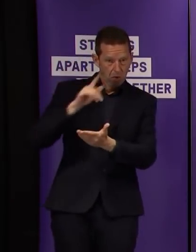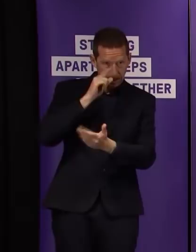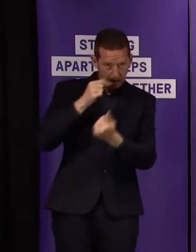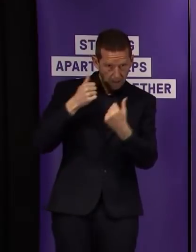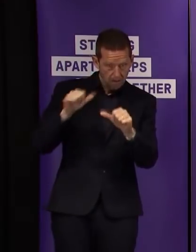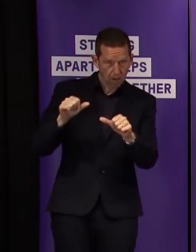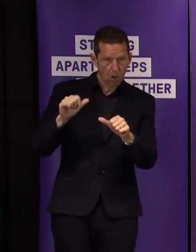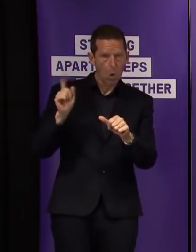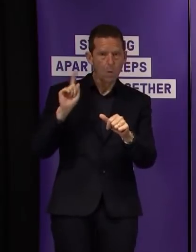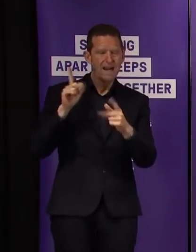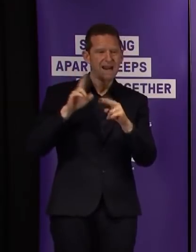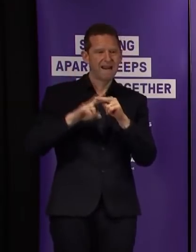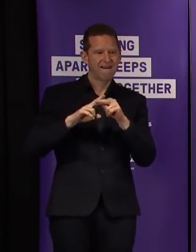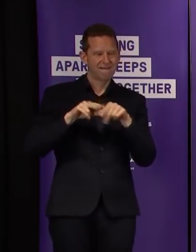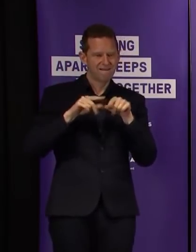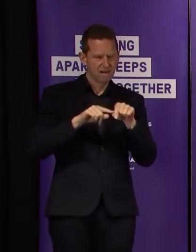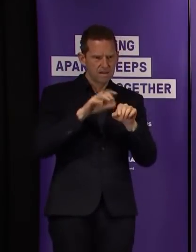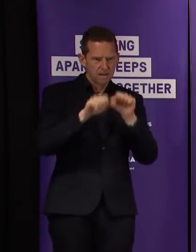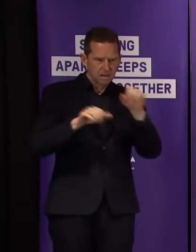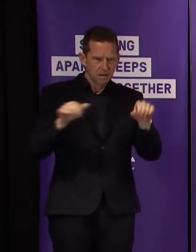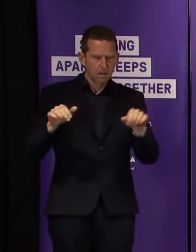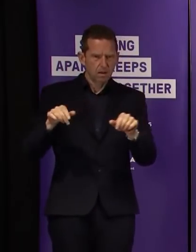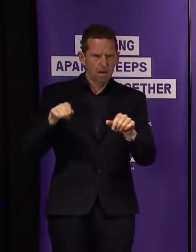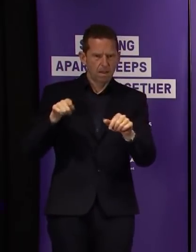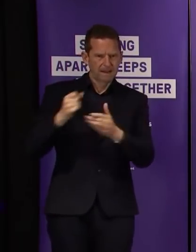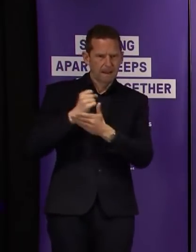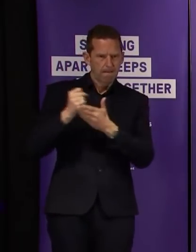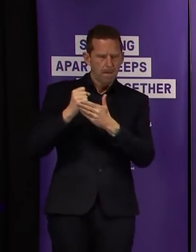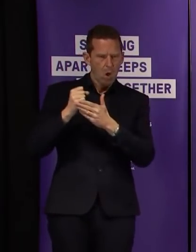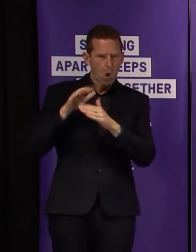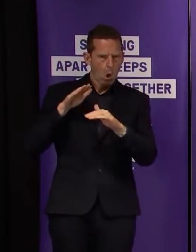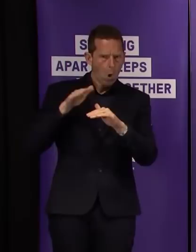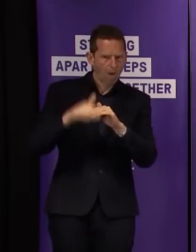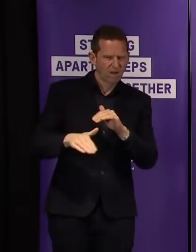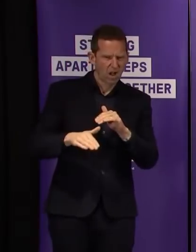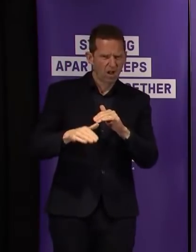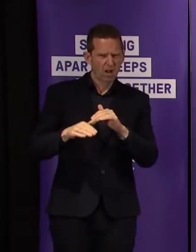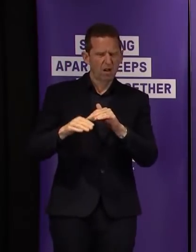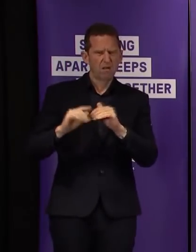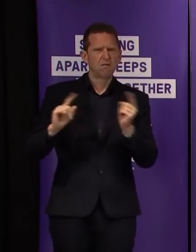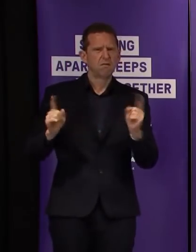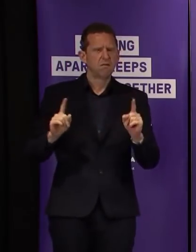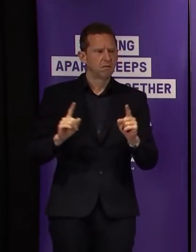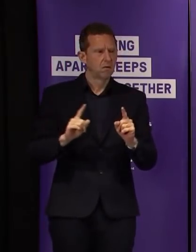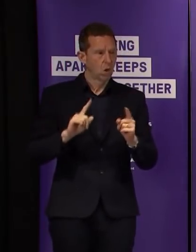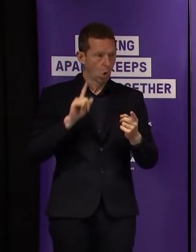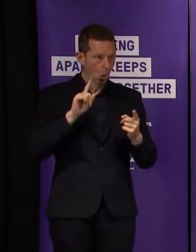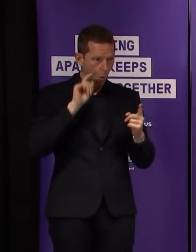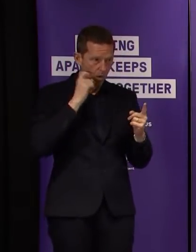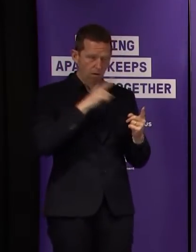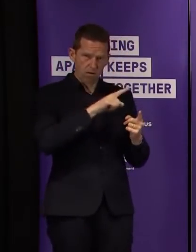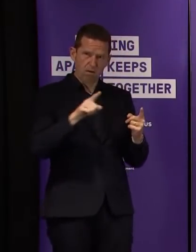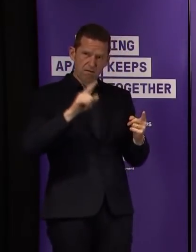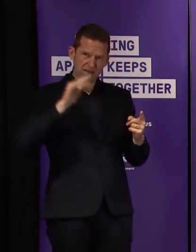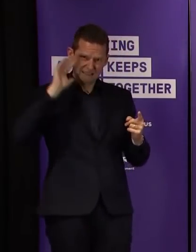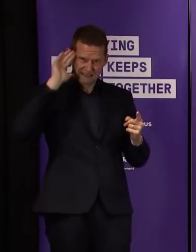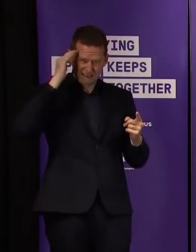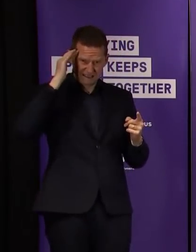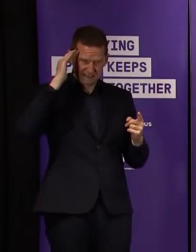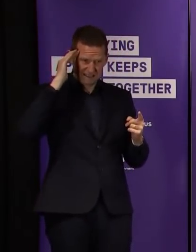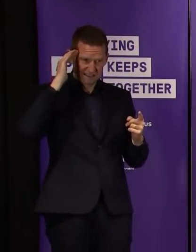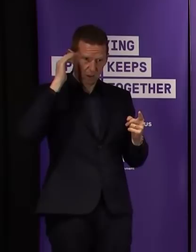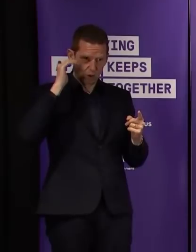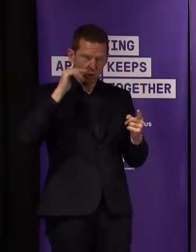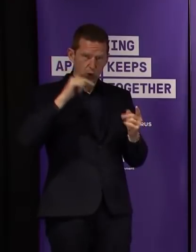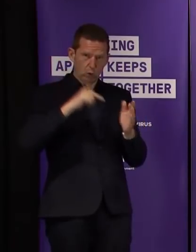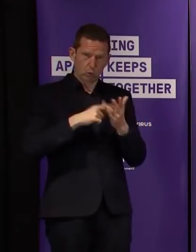contact tracing and infectious disease control protocols. So will there be a concerted effort? I think